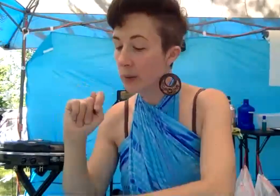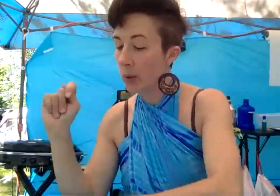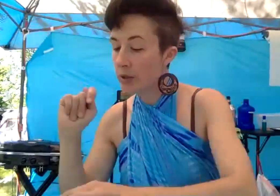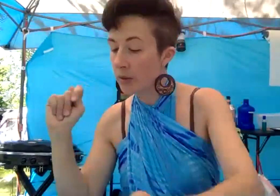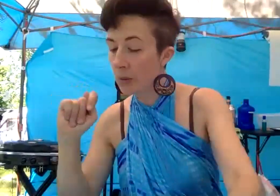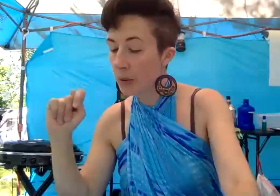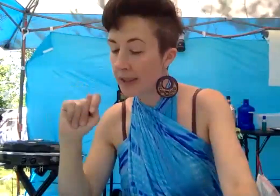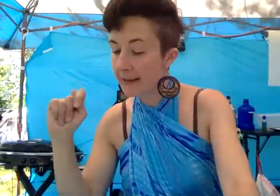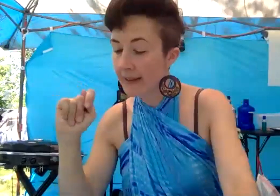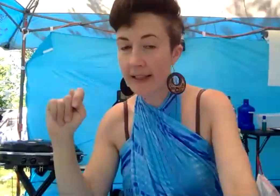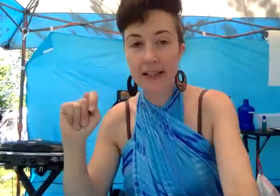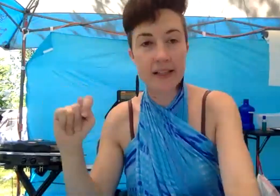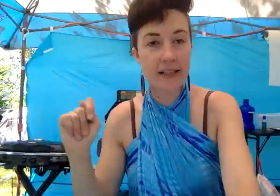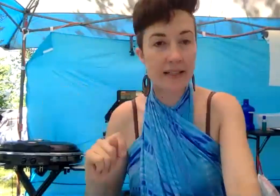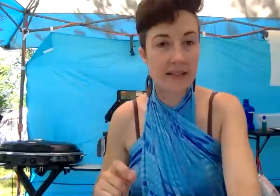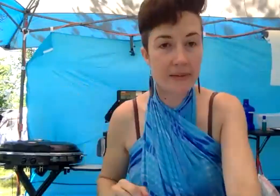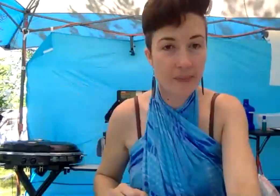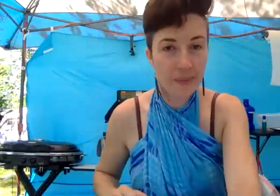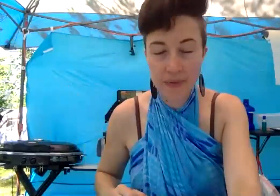or toilet.